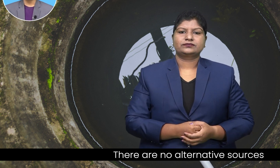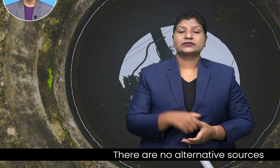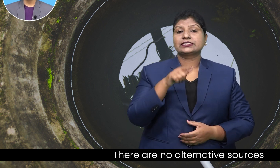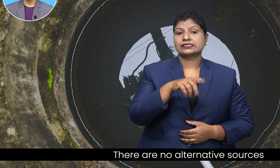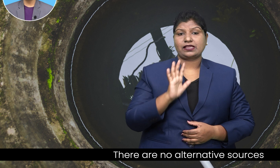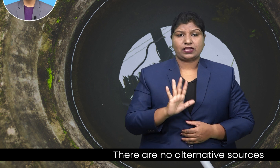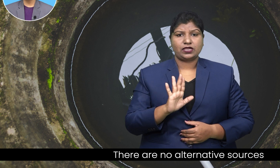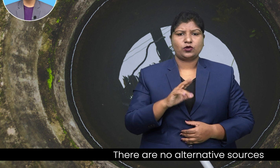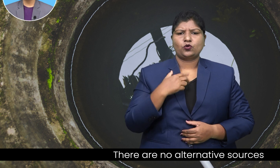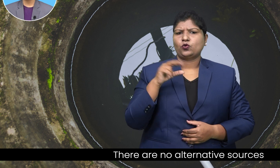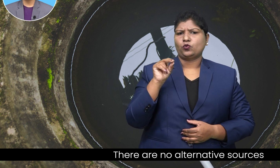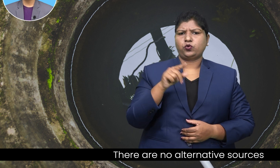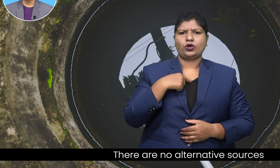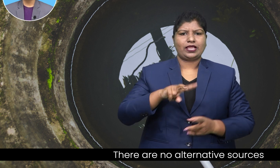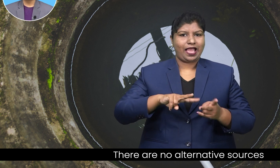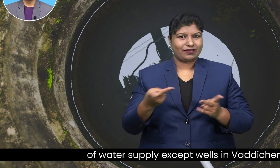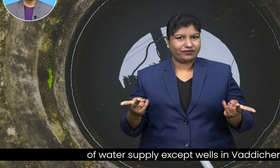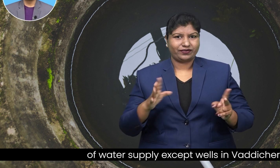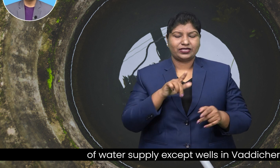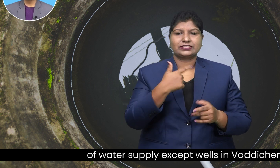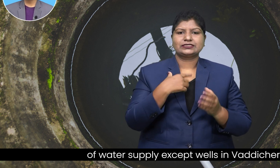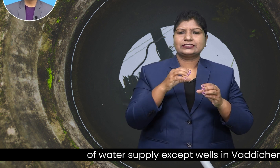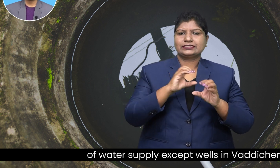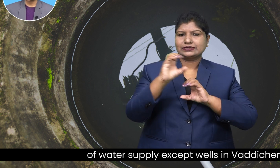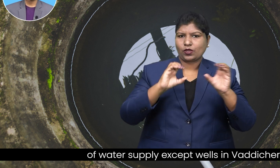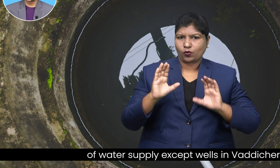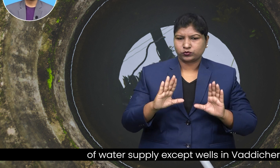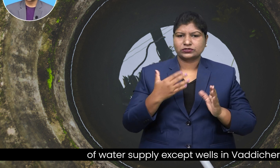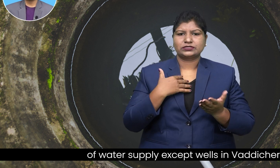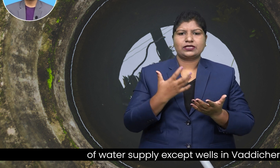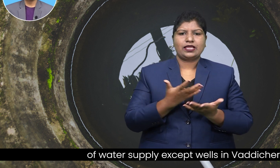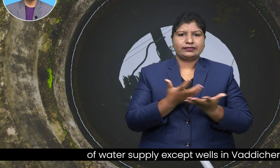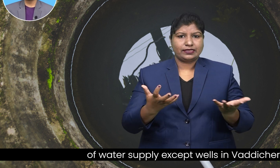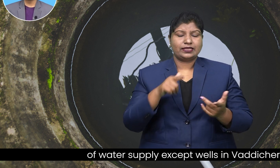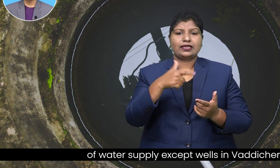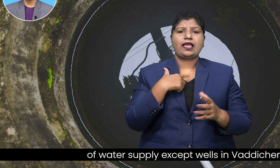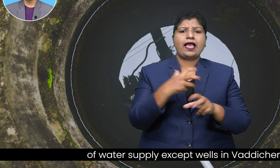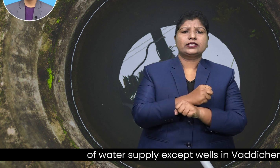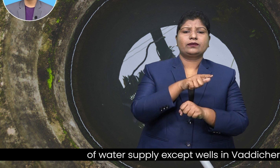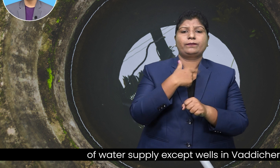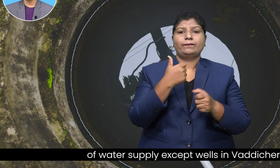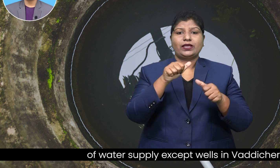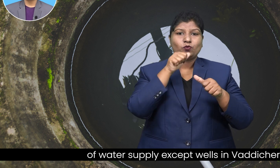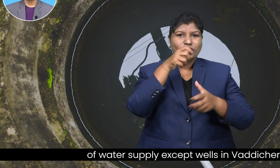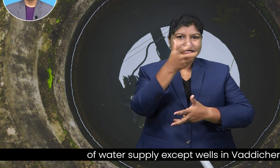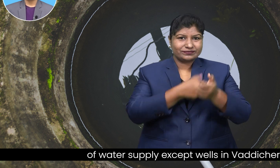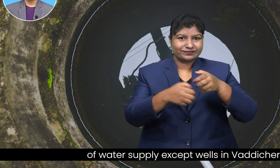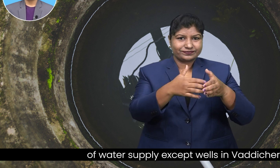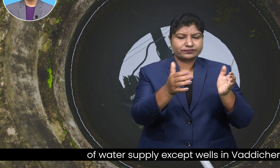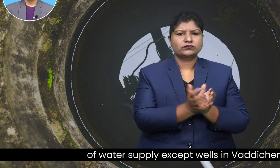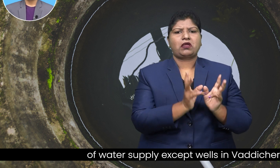There are no alternative sources of water supply except wells in Vaddicherla.